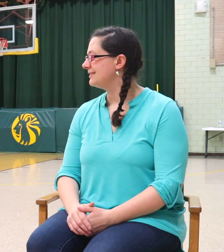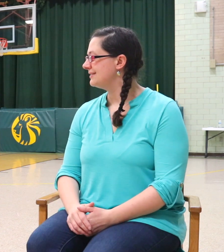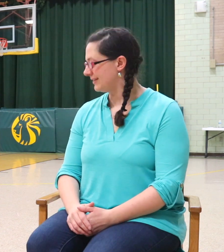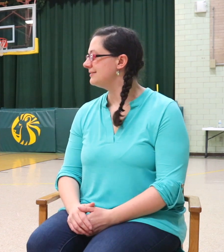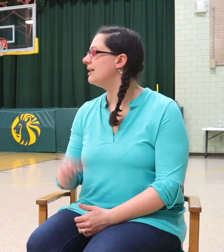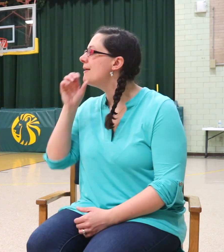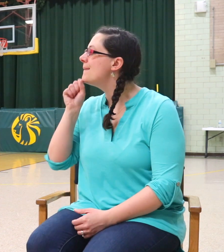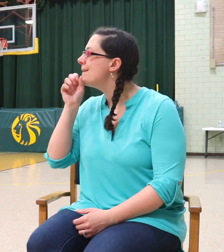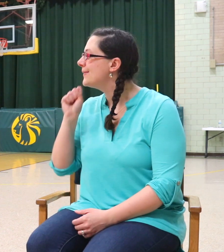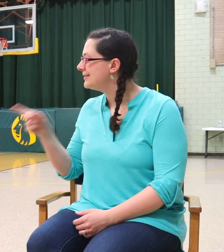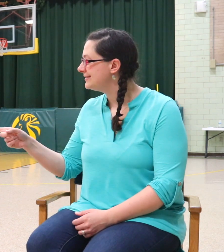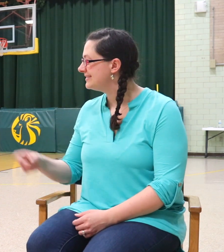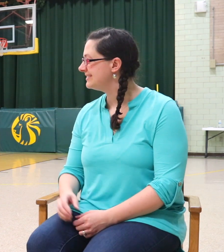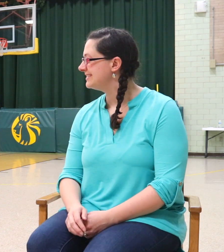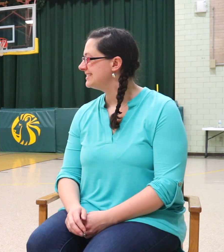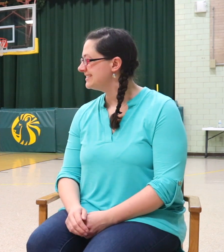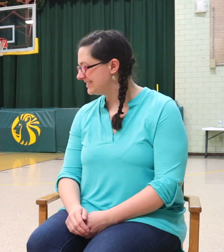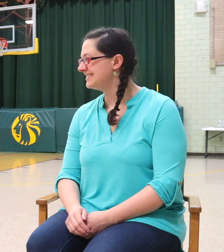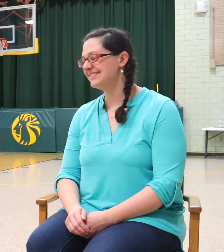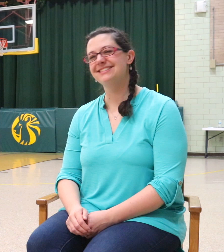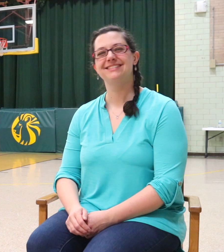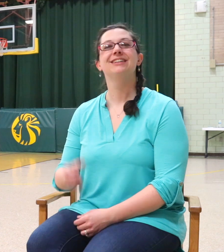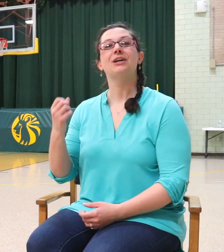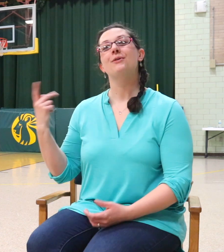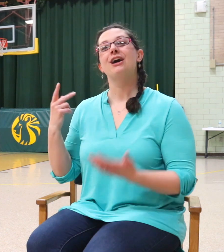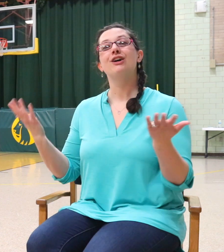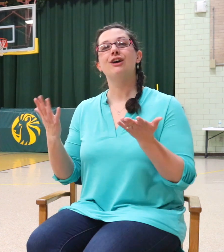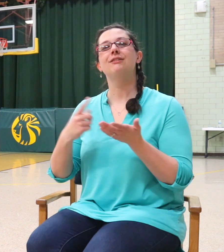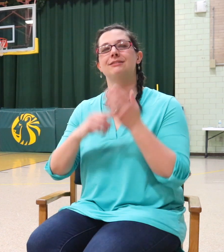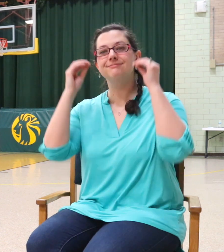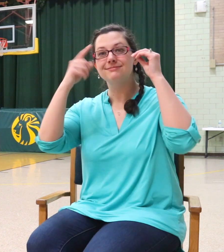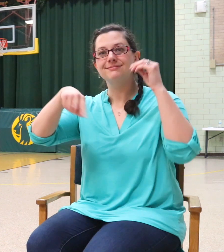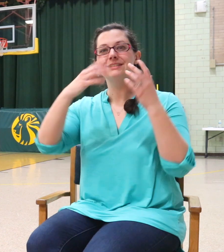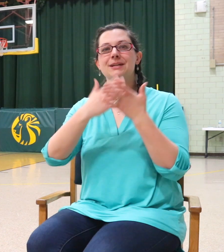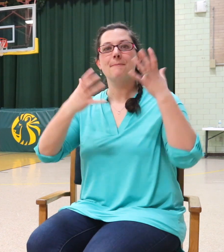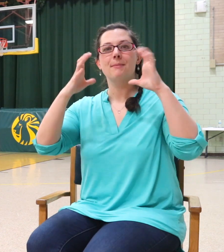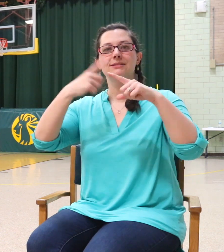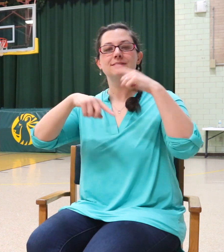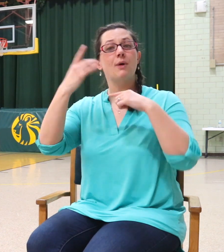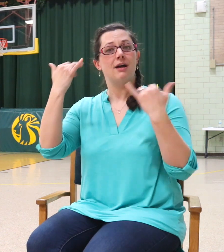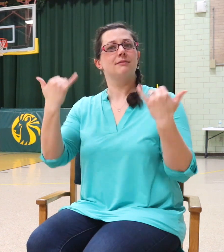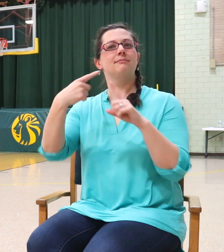My name is Yar. How old are you, Yar? I'm six years old. We're here to teach you some